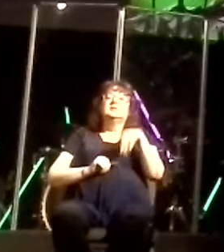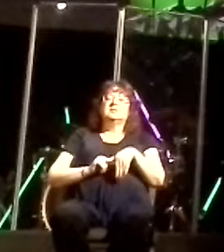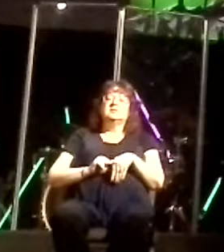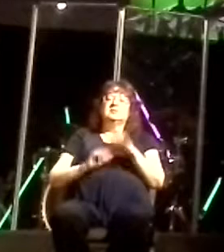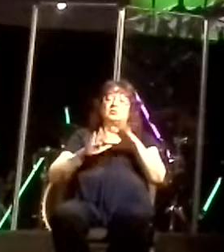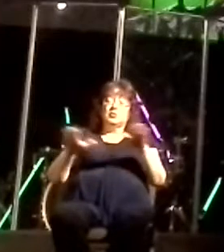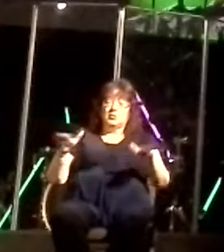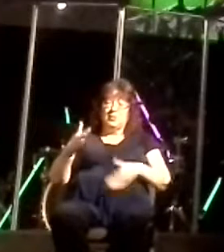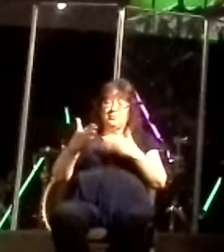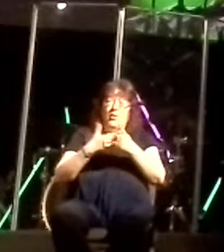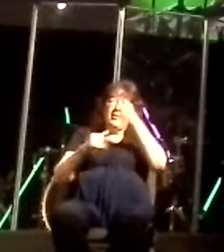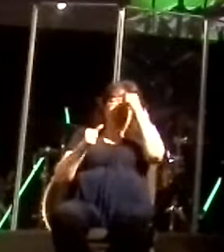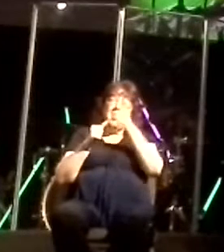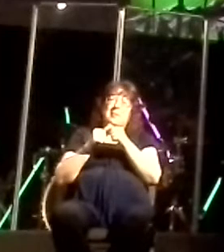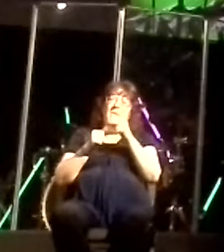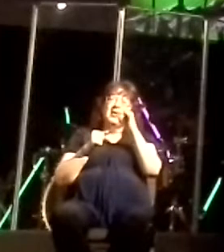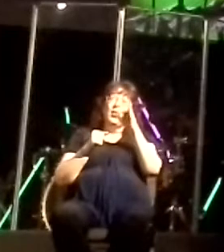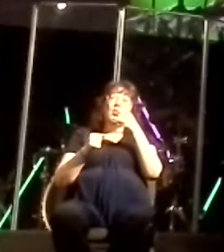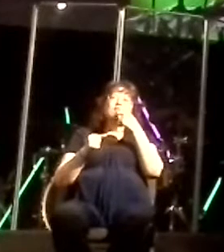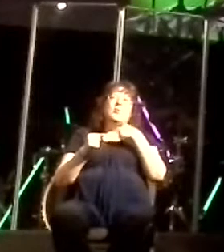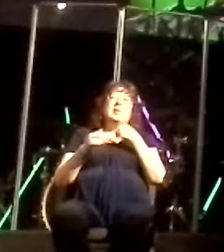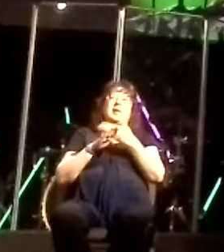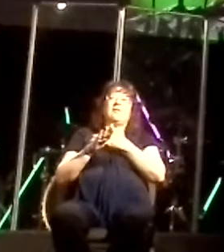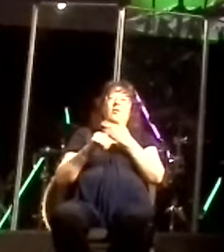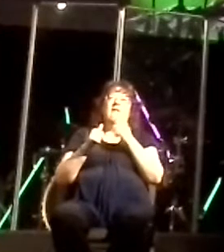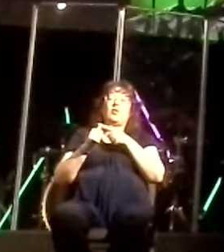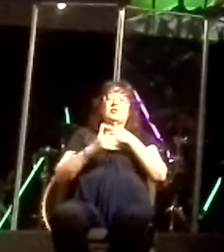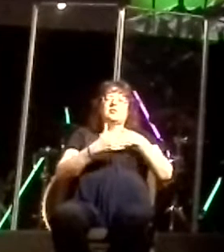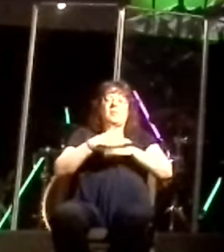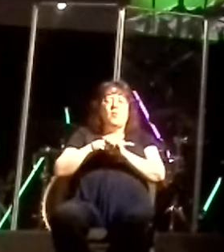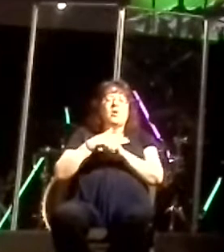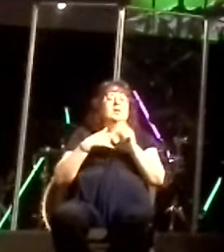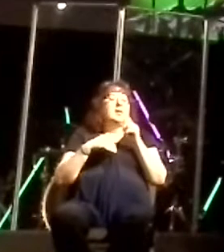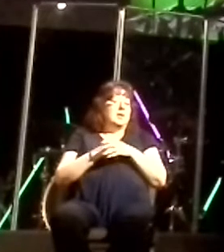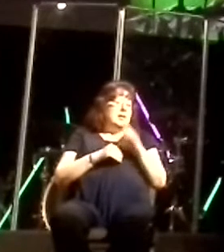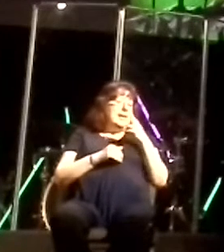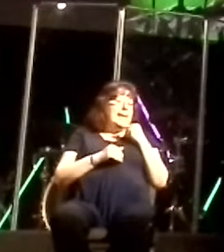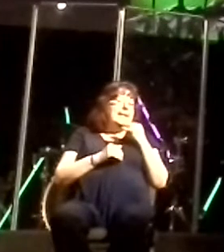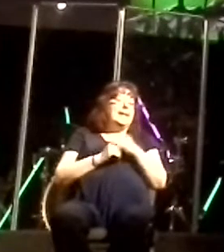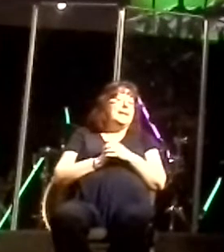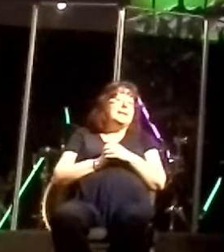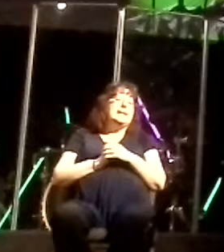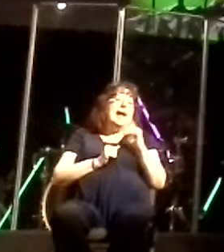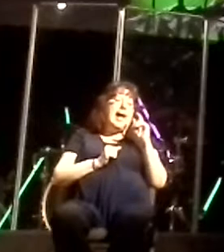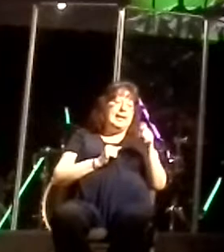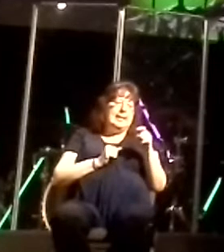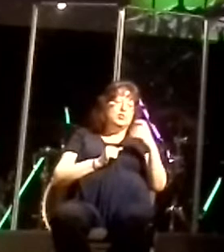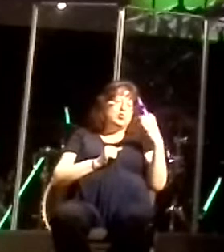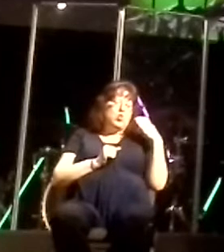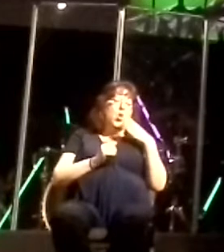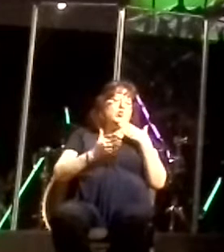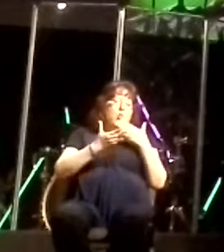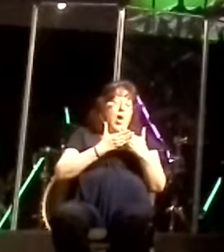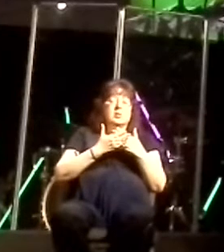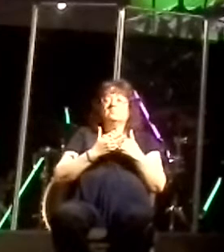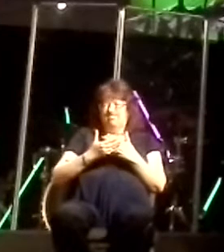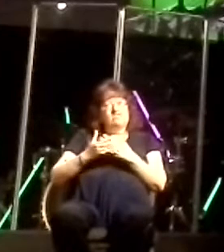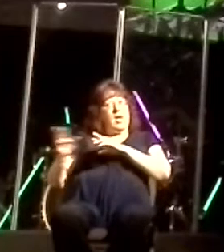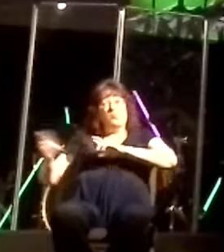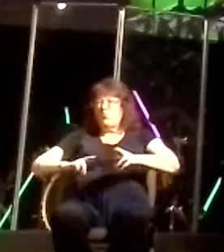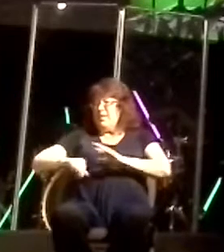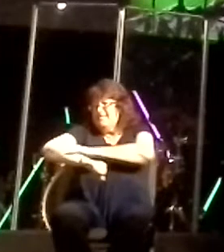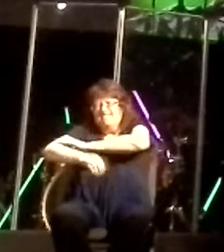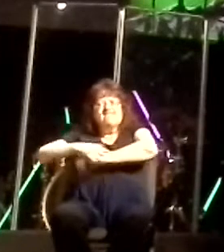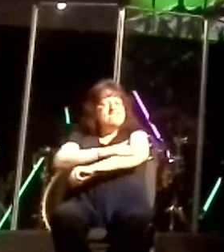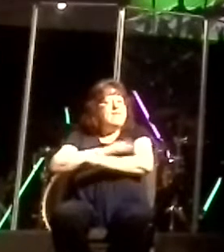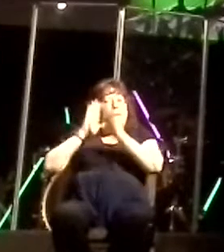when our kids were born, I remember Nicole said to me before our firstborn, Josh, she said to me, she goes, "Honey, I need you to coach well. I'm like, I'm in. I'm all